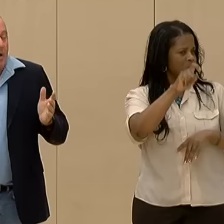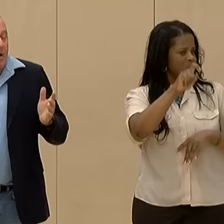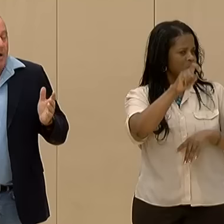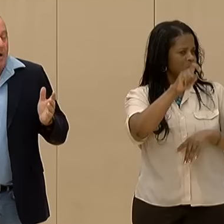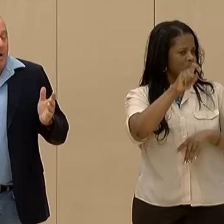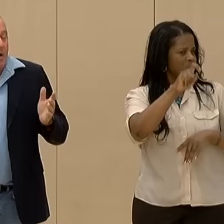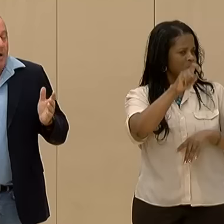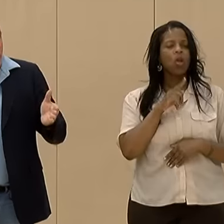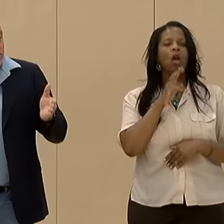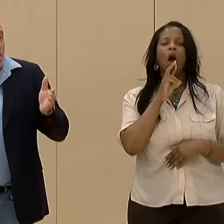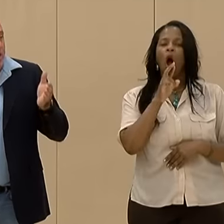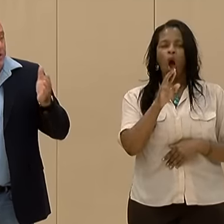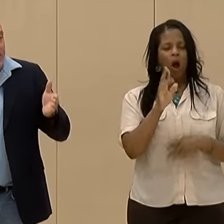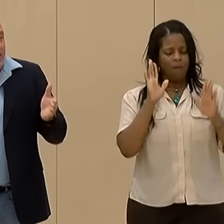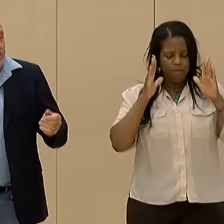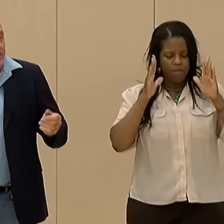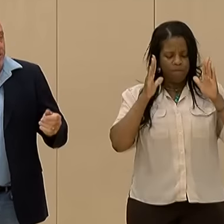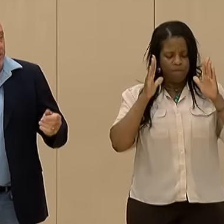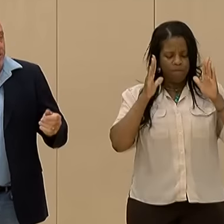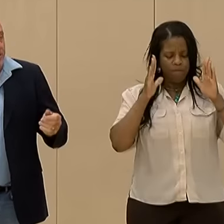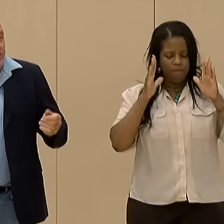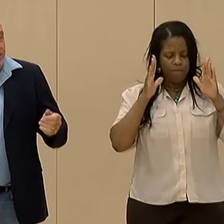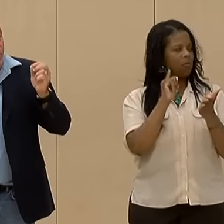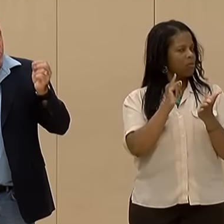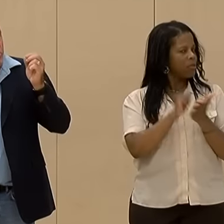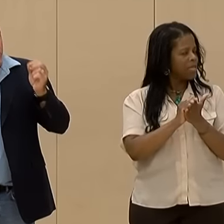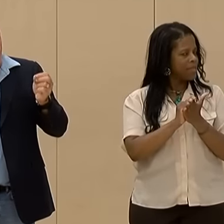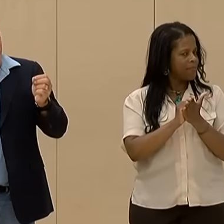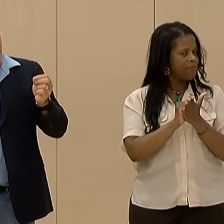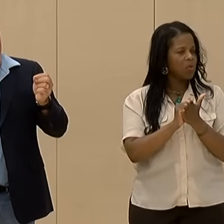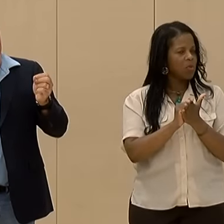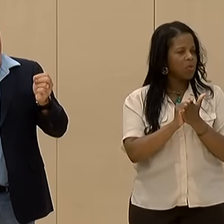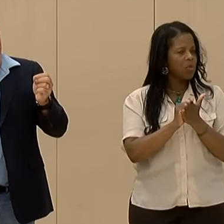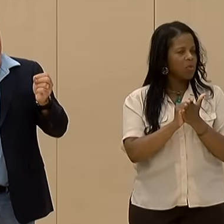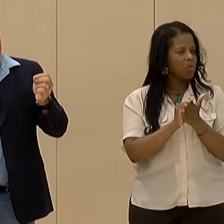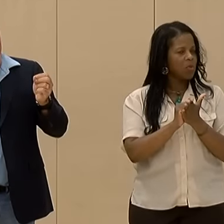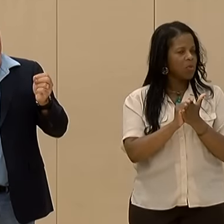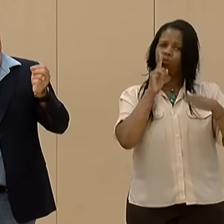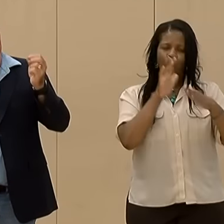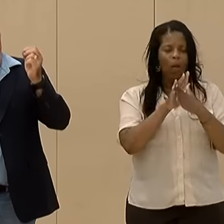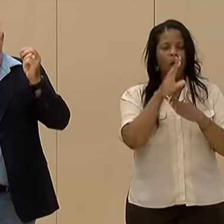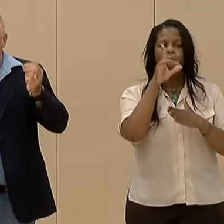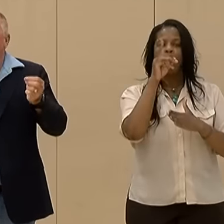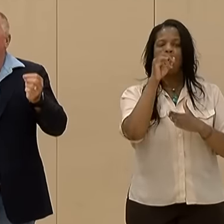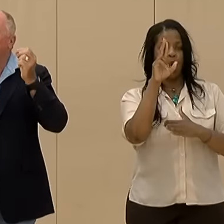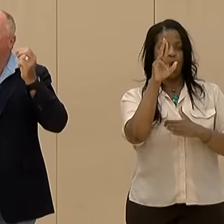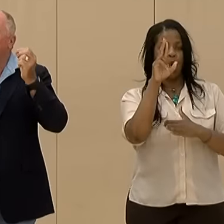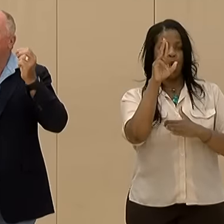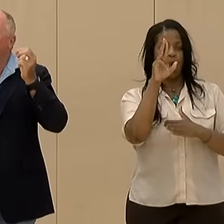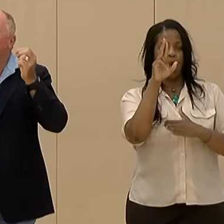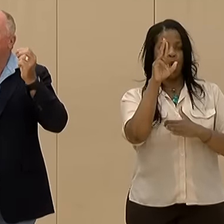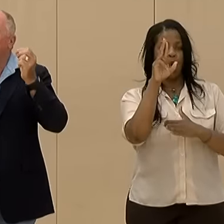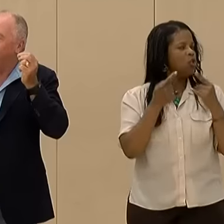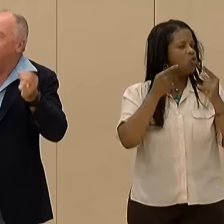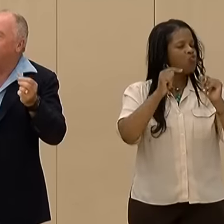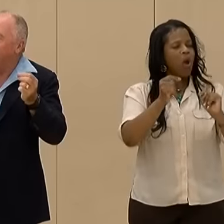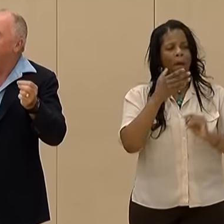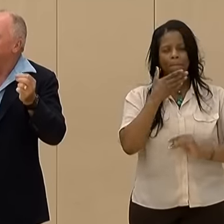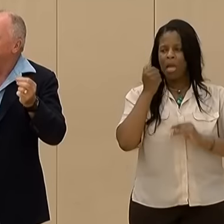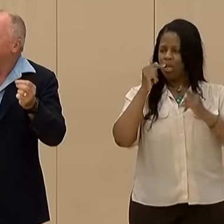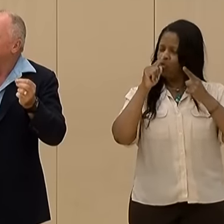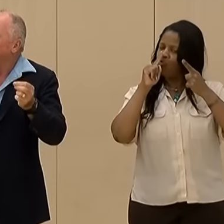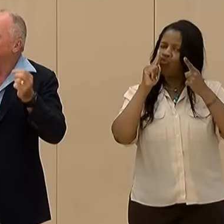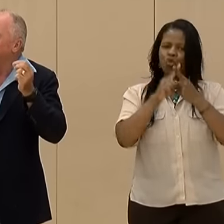are absolutely focused on and dedicated to doing. I want to assure you that Kern County is throwing everything we've got at this